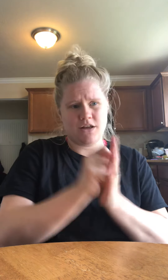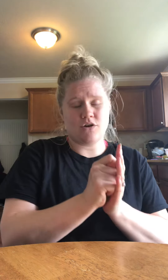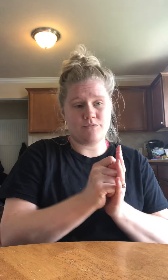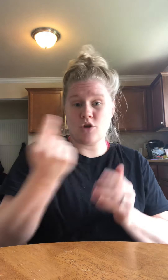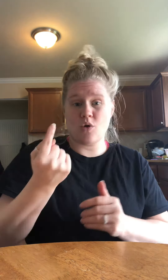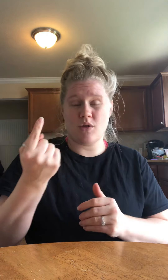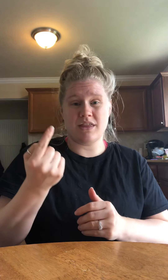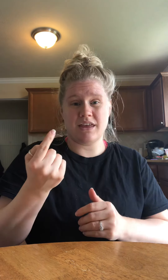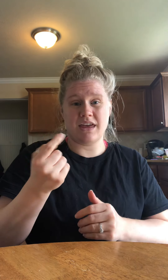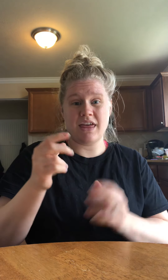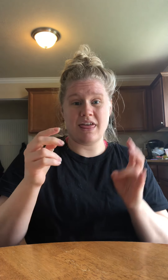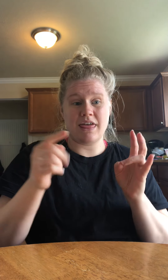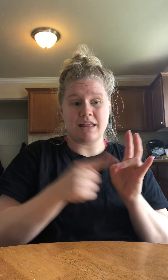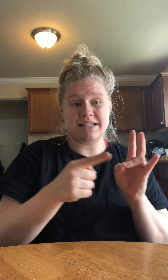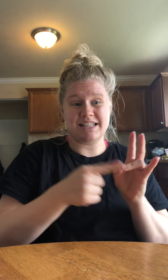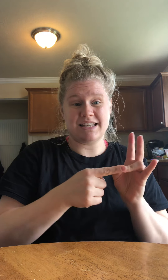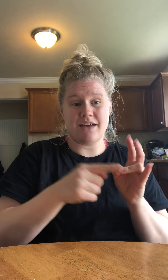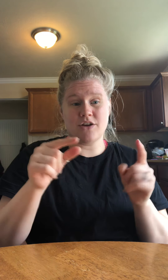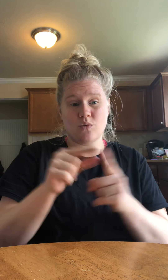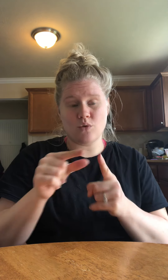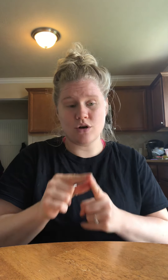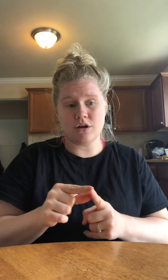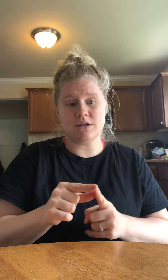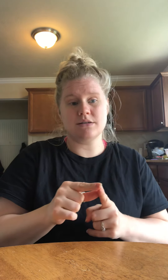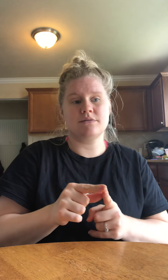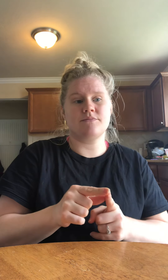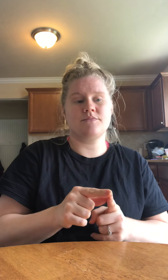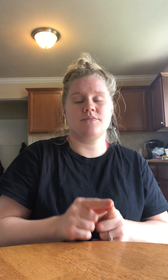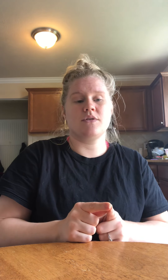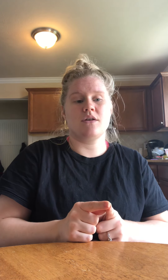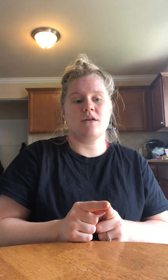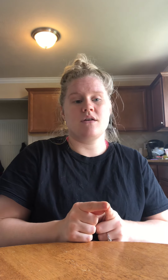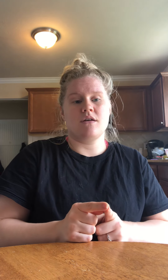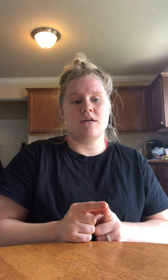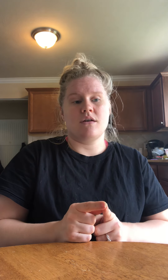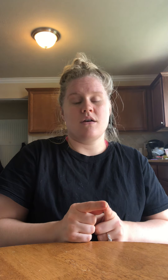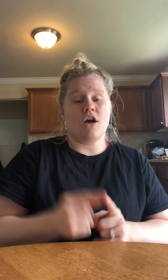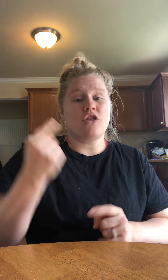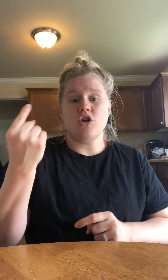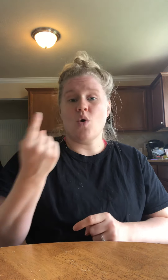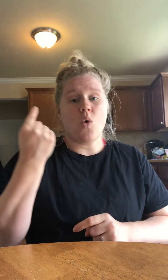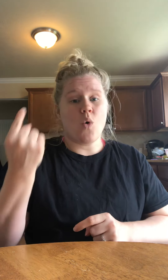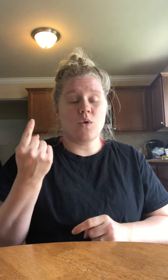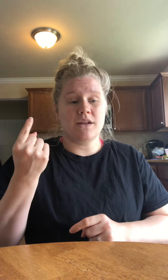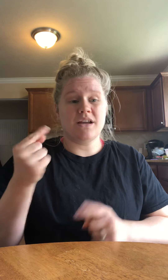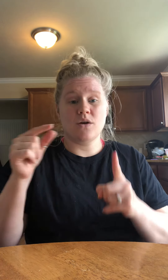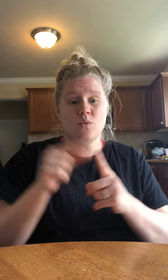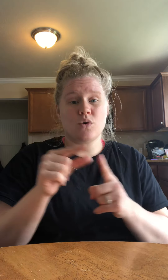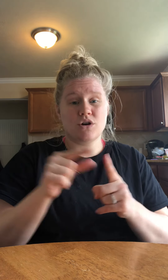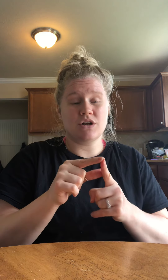4, 5, 6, 7 are the only words in English that behave this